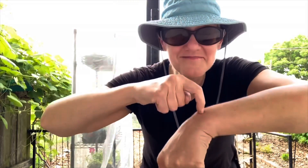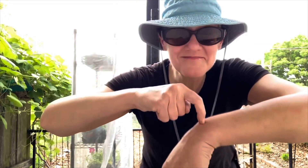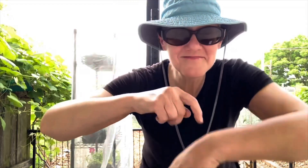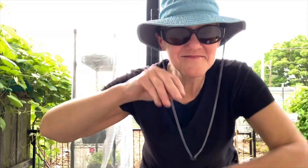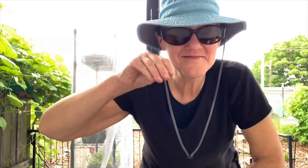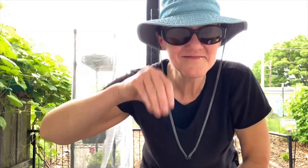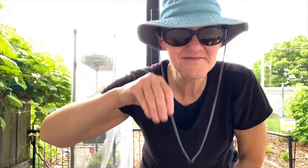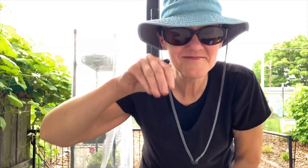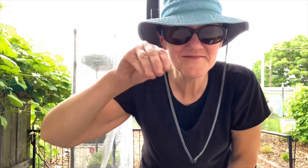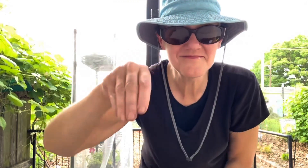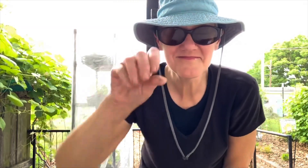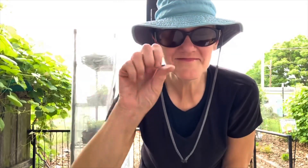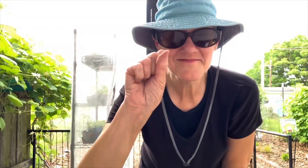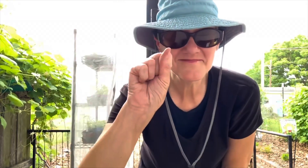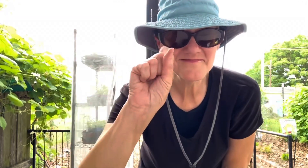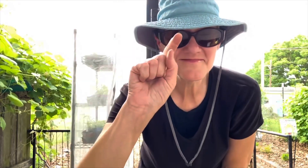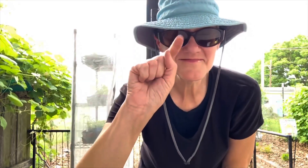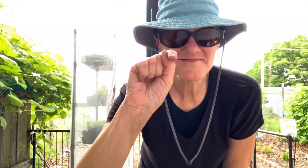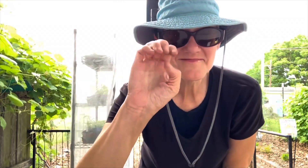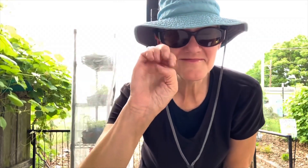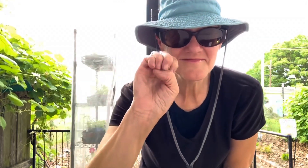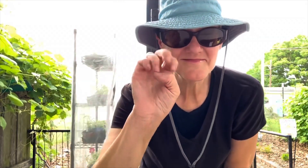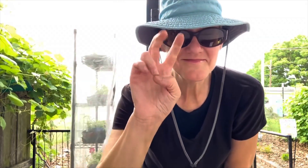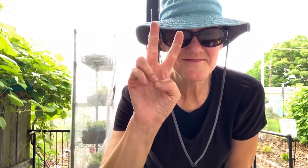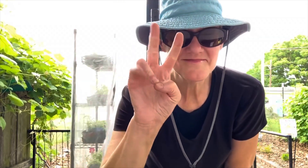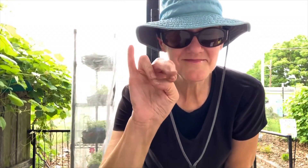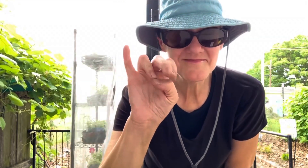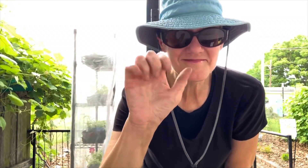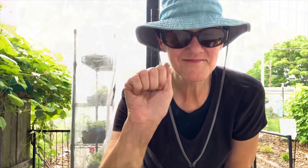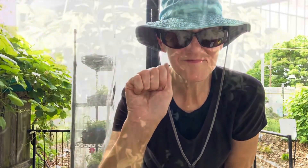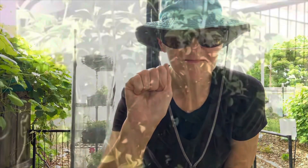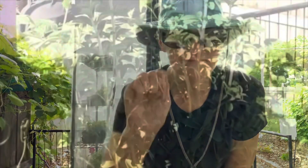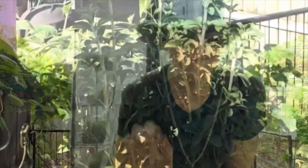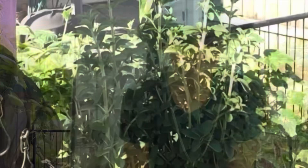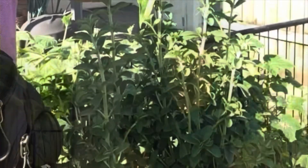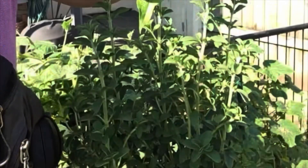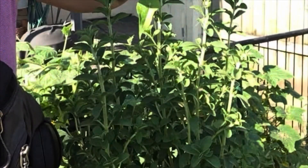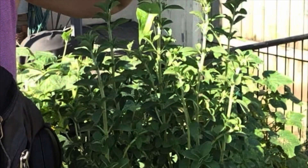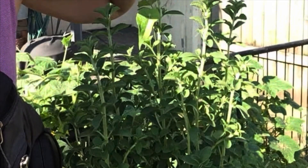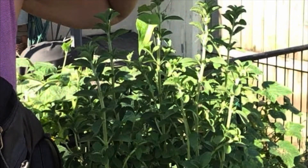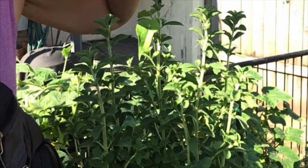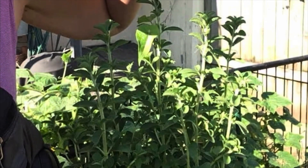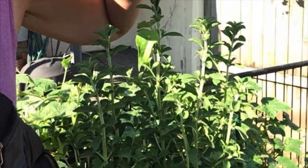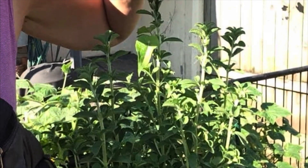Today it's time to plant out our stevia.